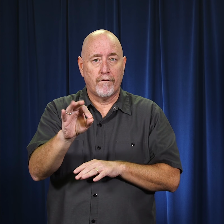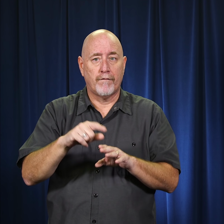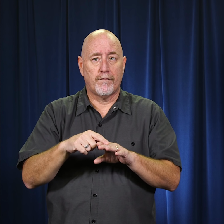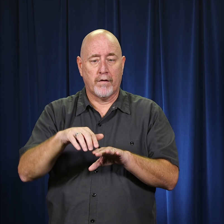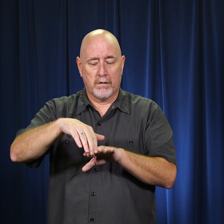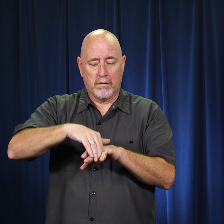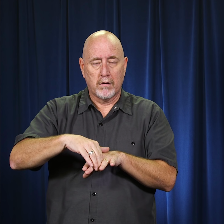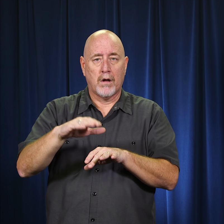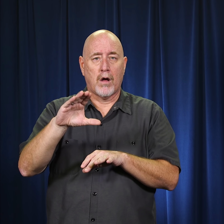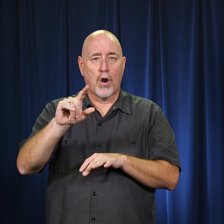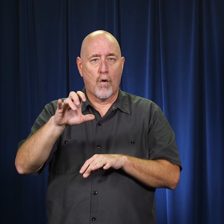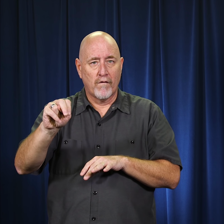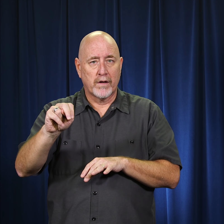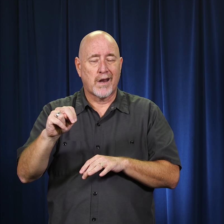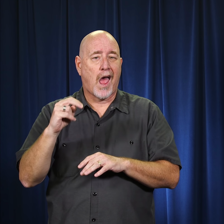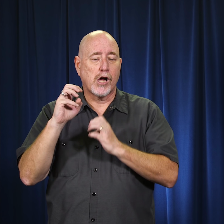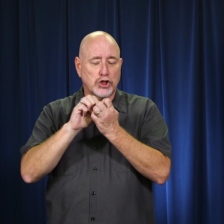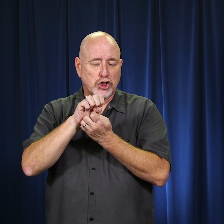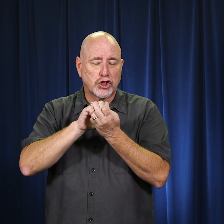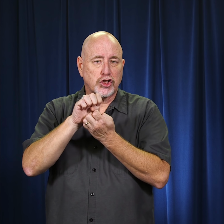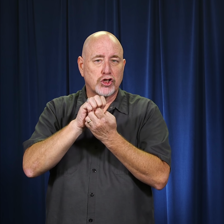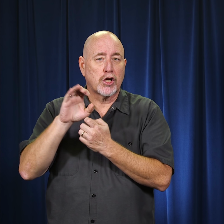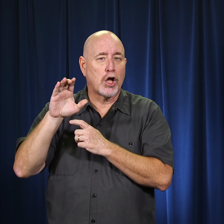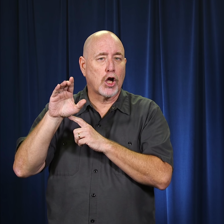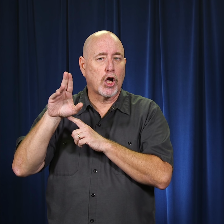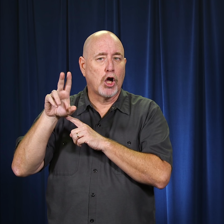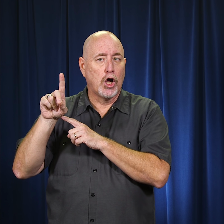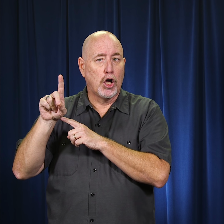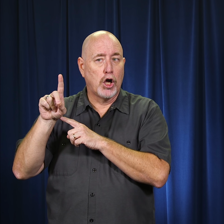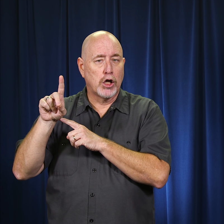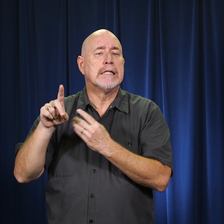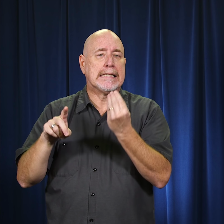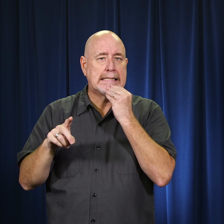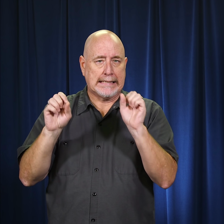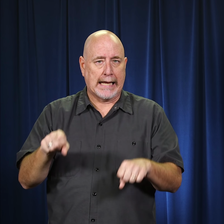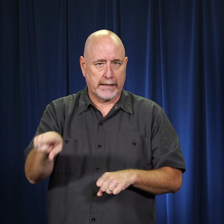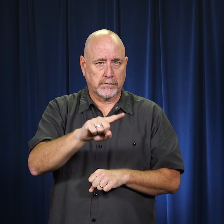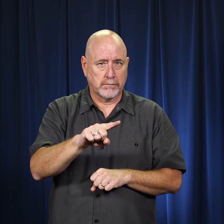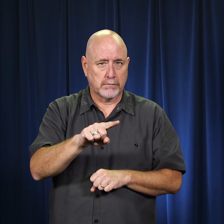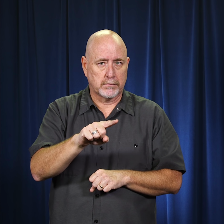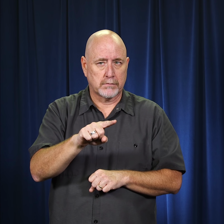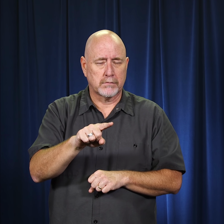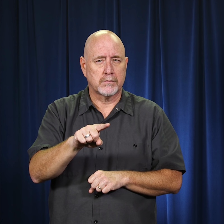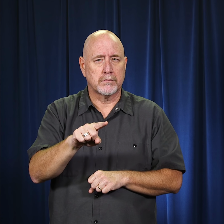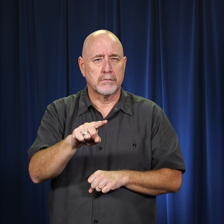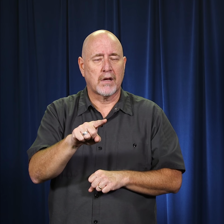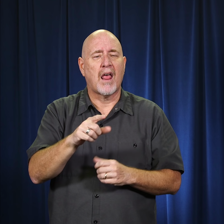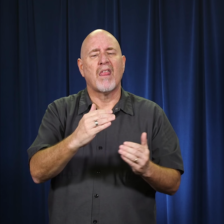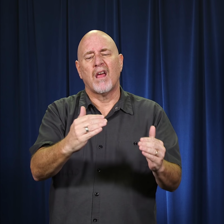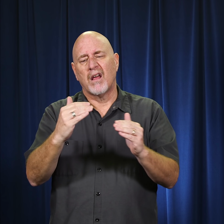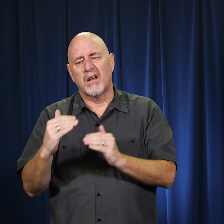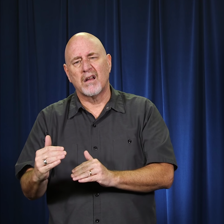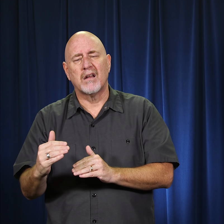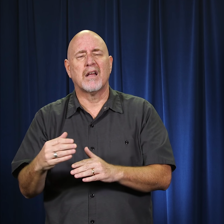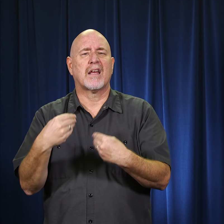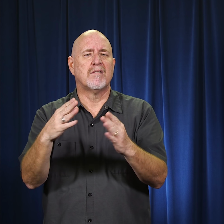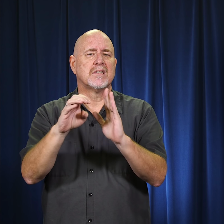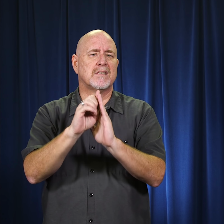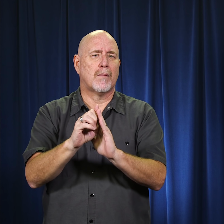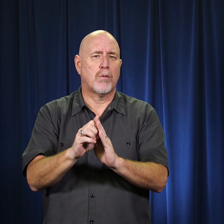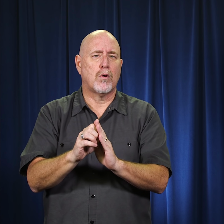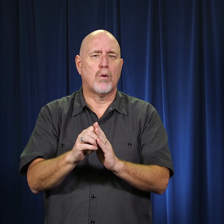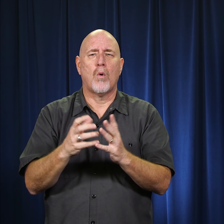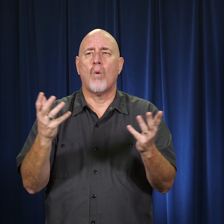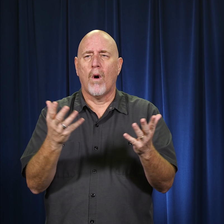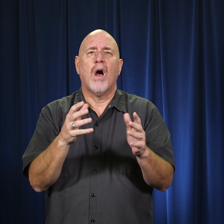cloven hooves, and chews the cud, that you may eat. Well, and then it goes on and gives you an